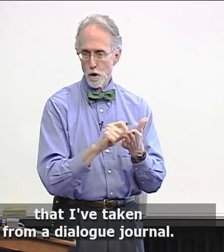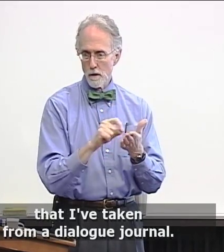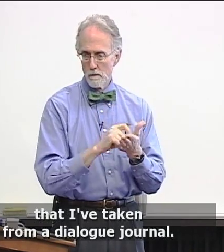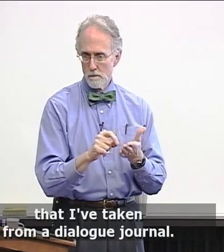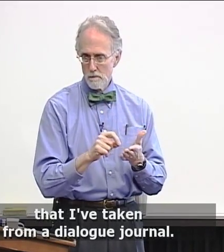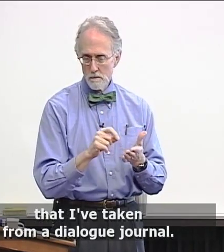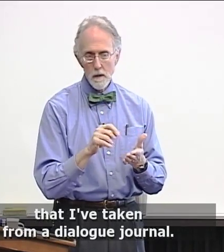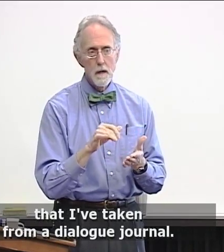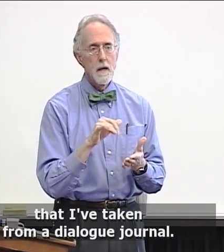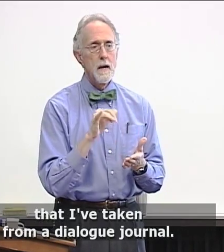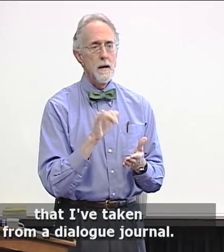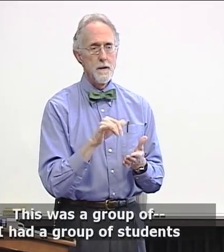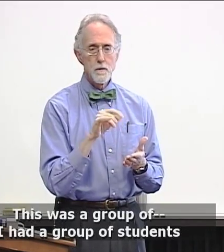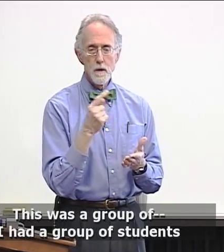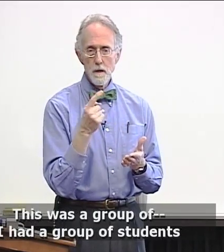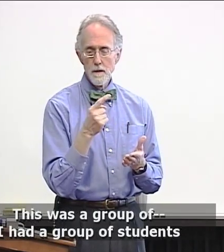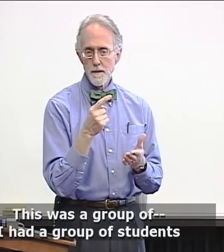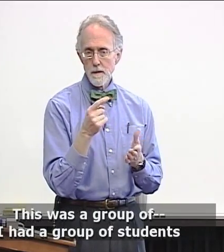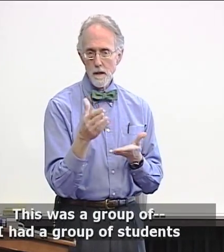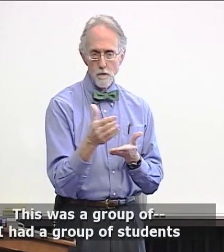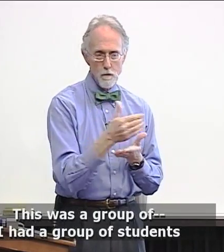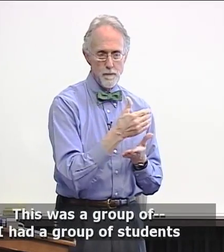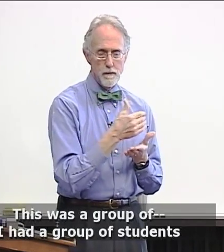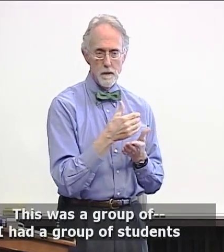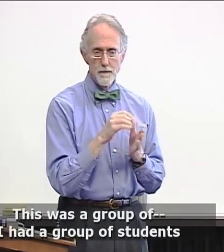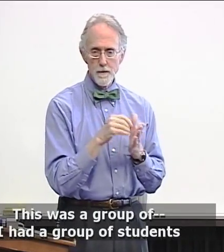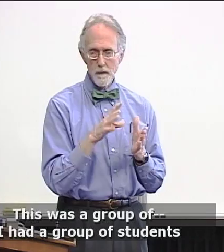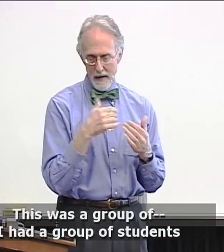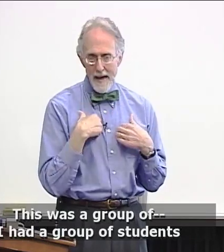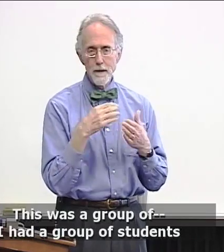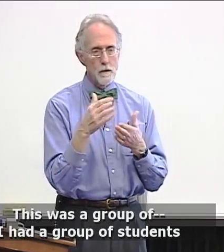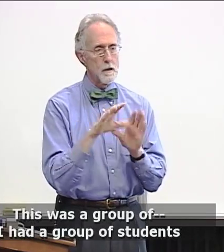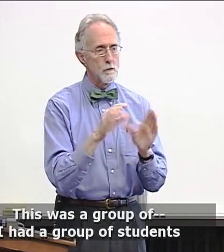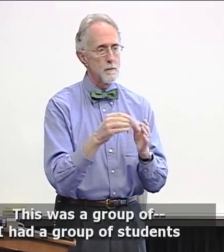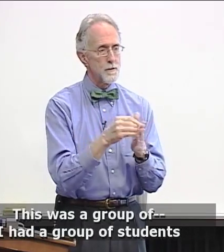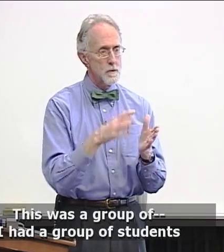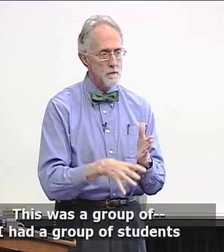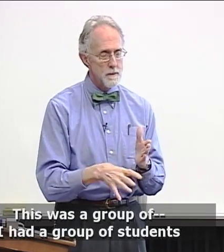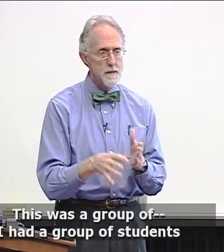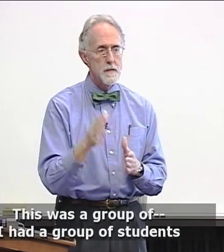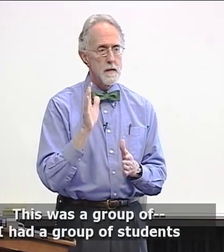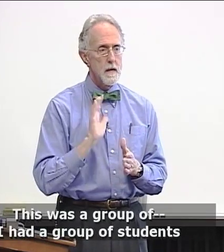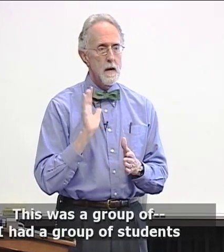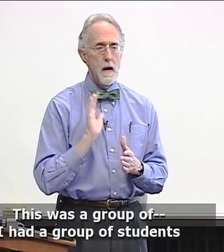journal. This was a group of a group of students